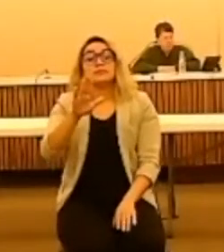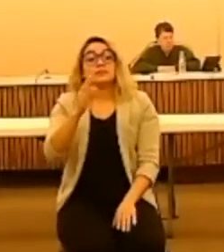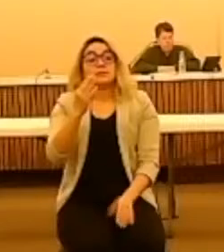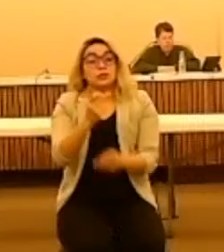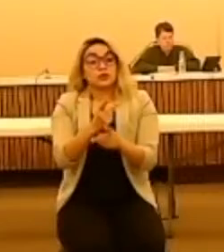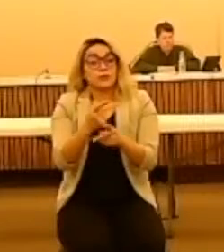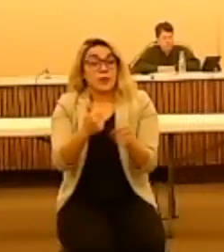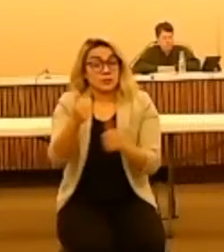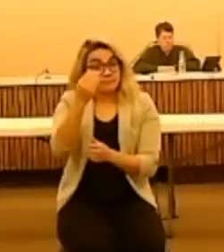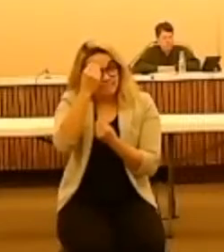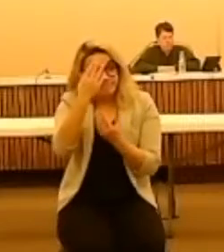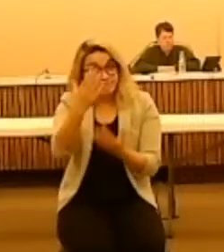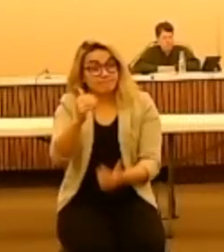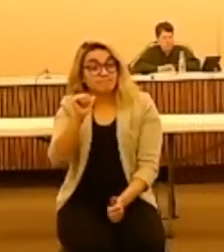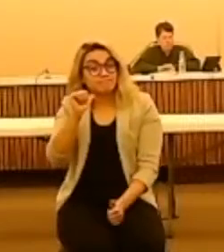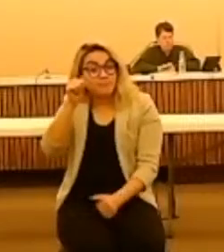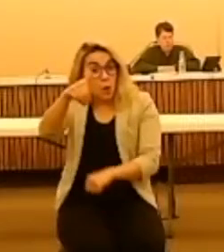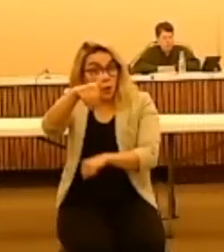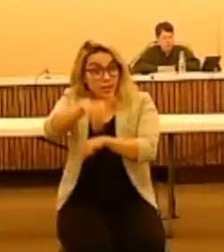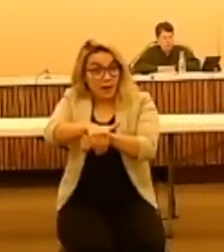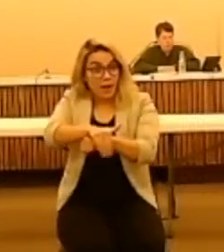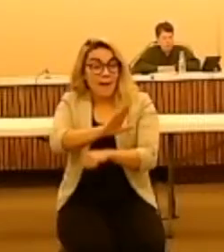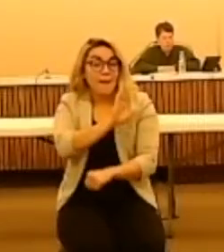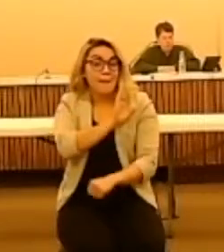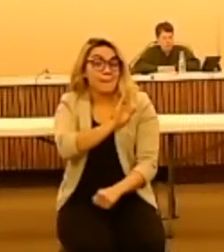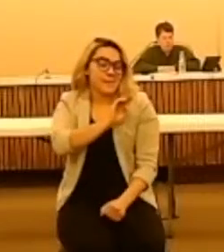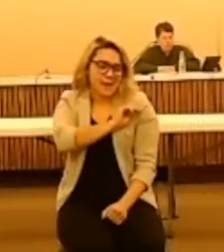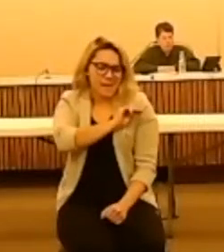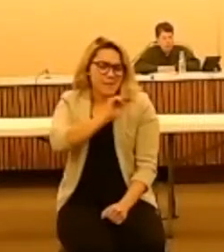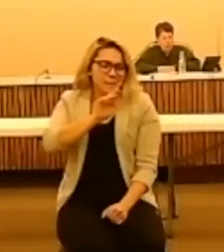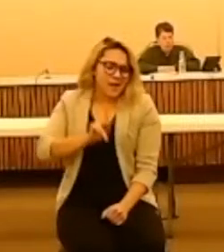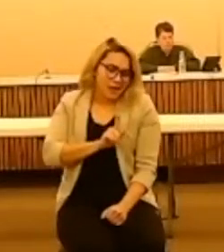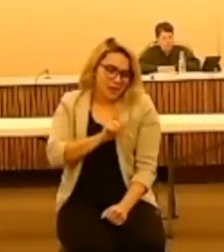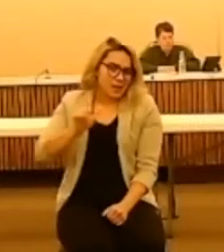the Martin Luther King celebration,